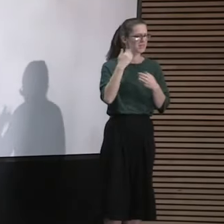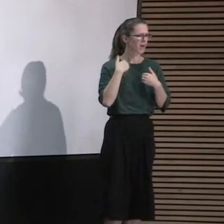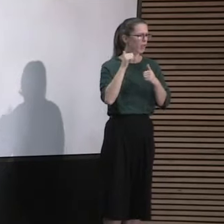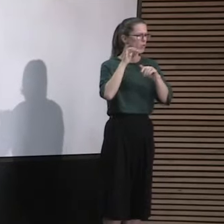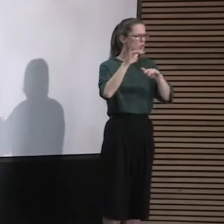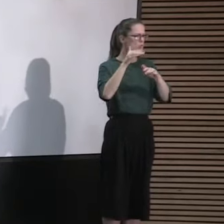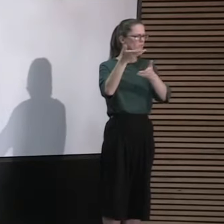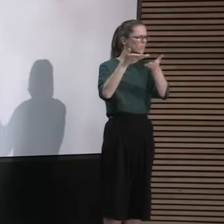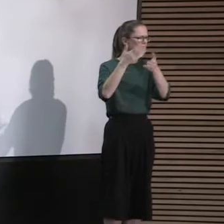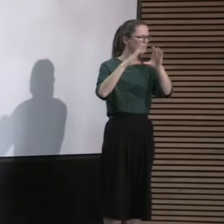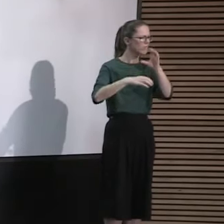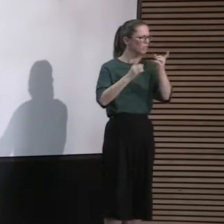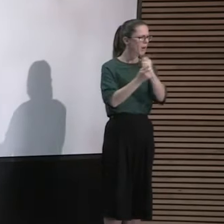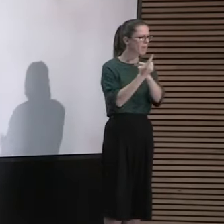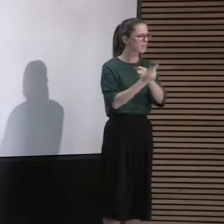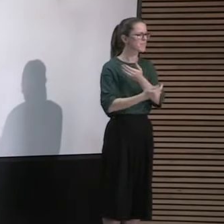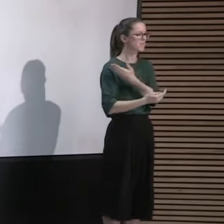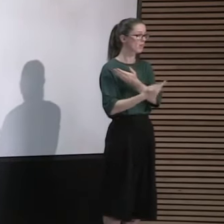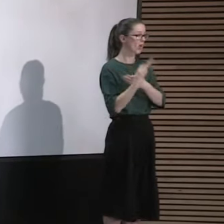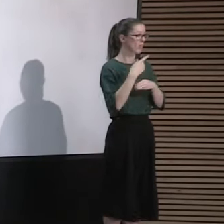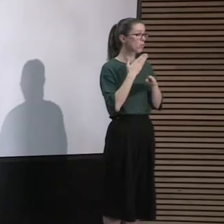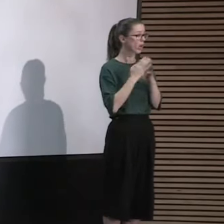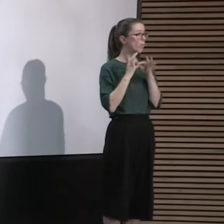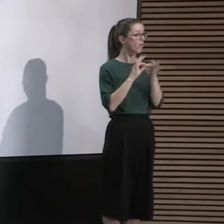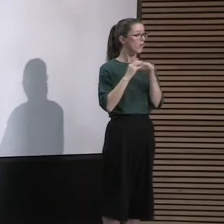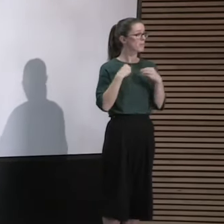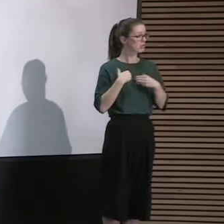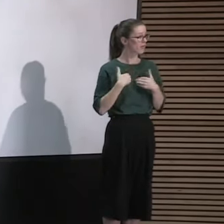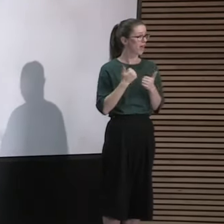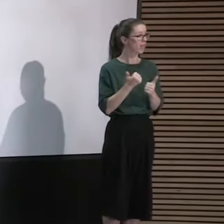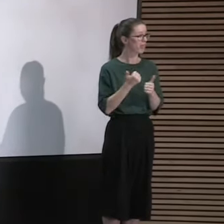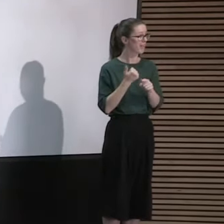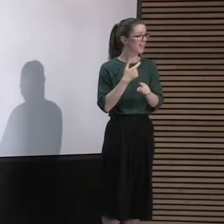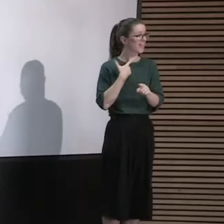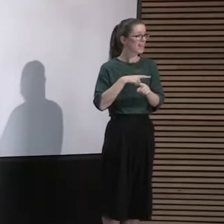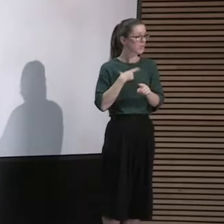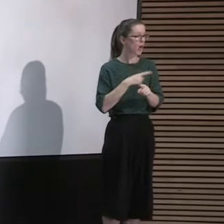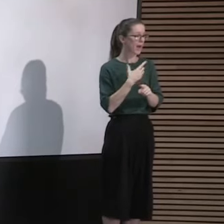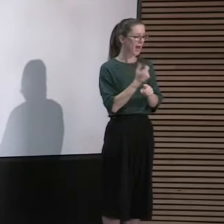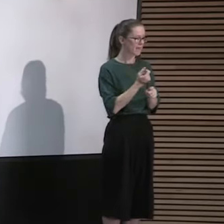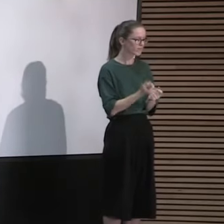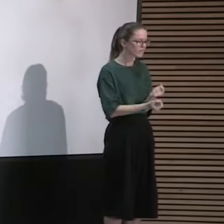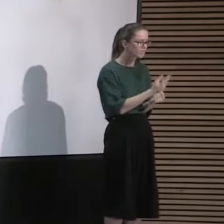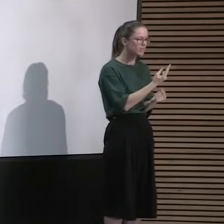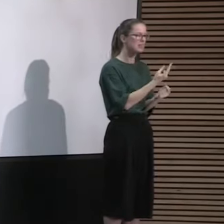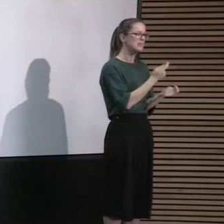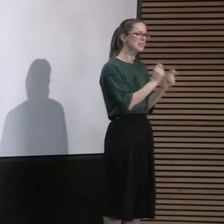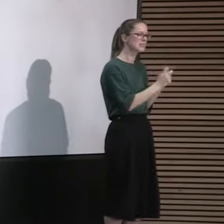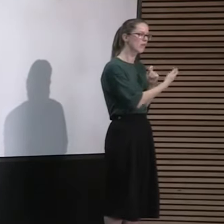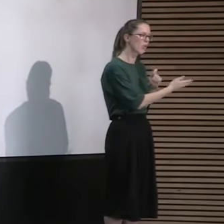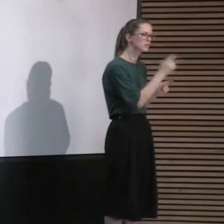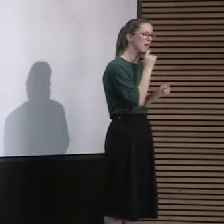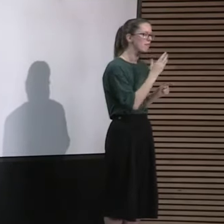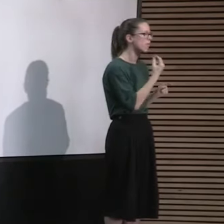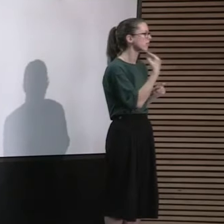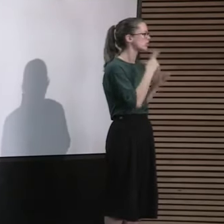respond? Oh, look, we have been working with the Ministry of Health. It's the reason why we had rolled out surveillance testing. We had seen a shift, that from